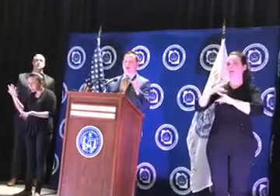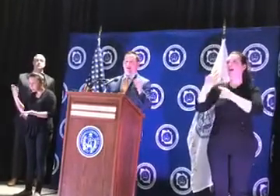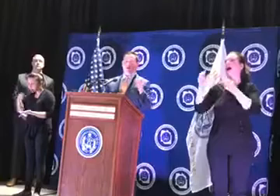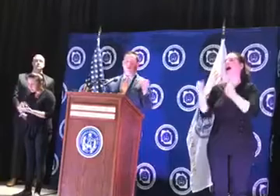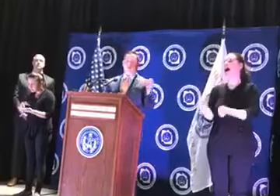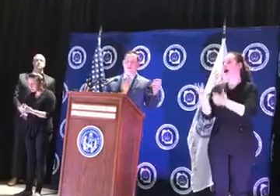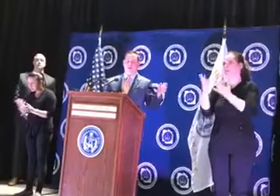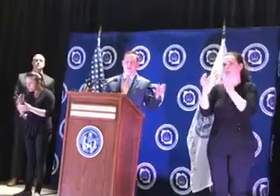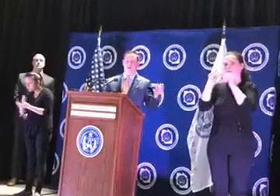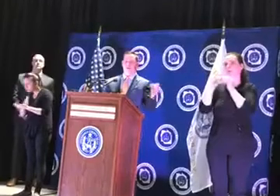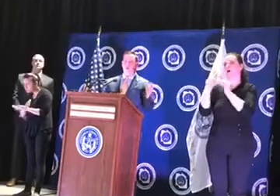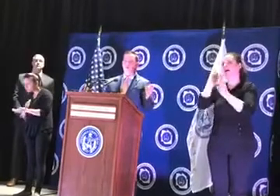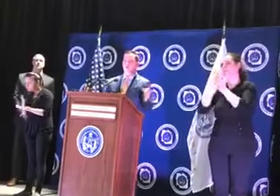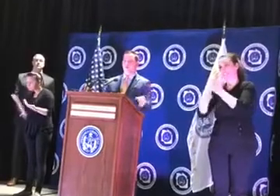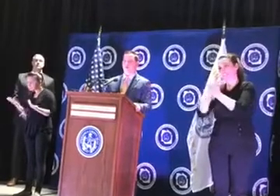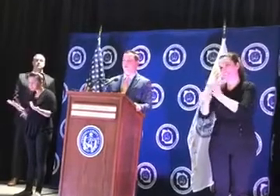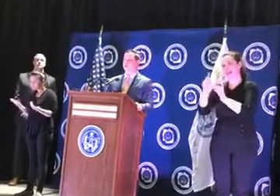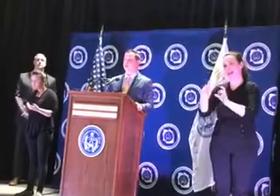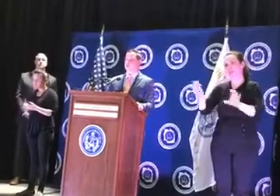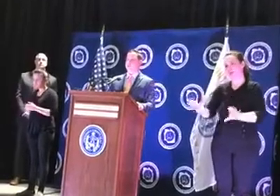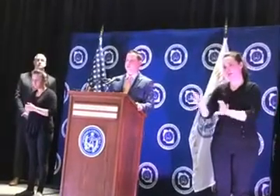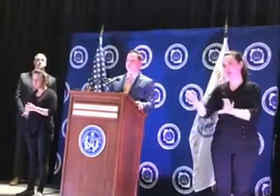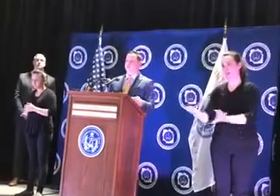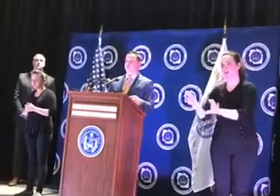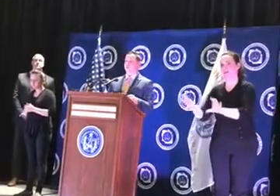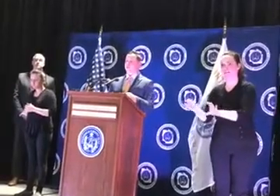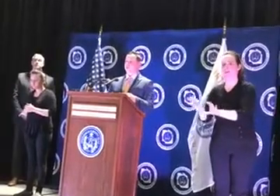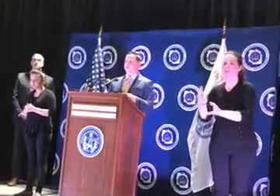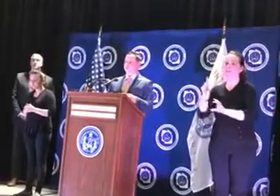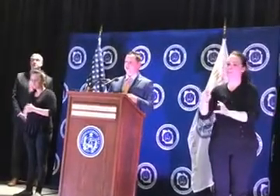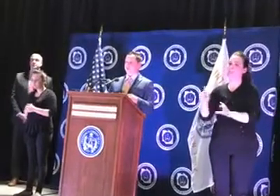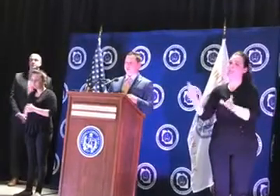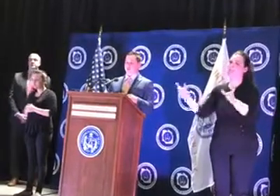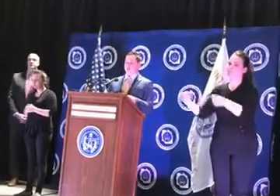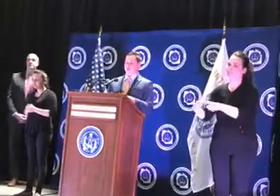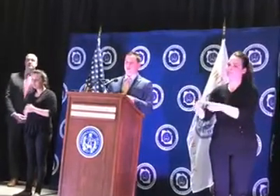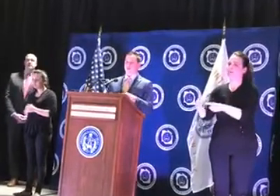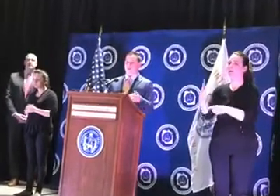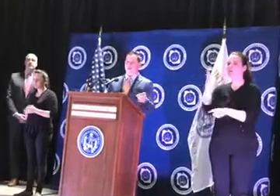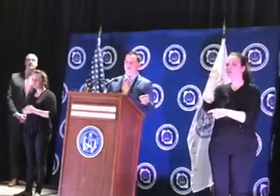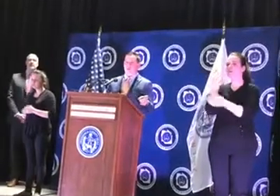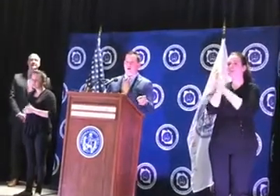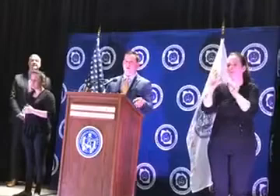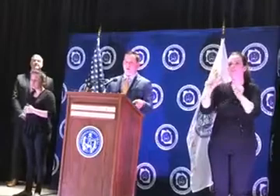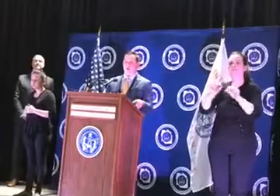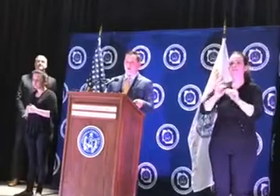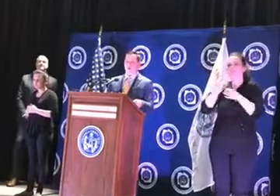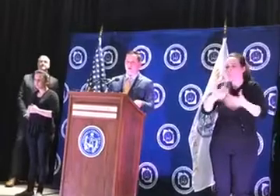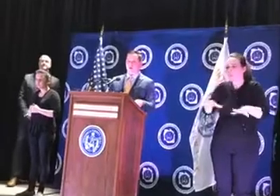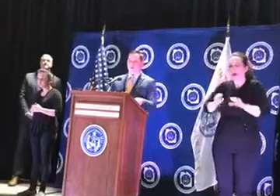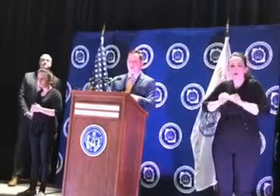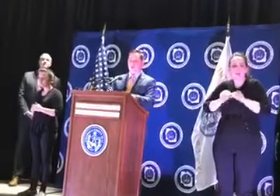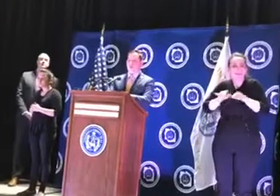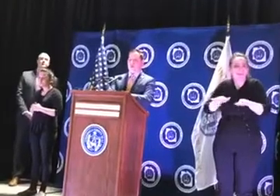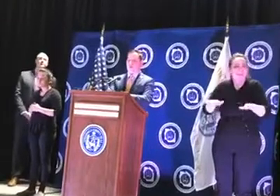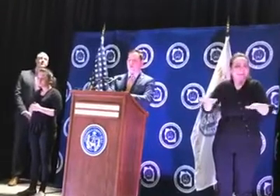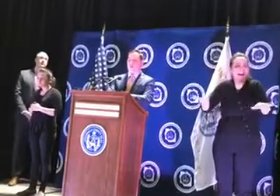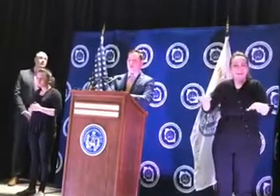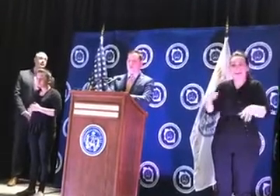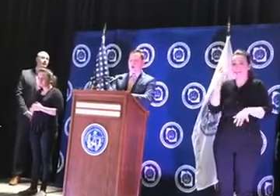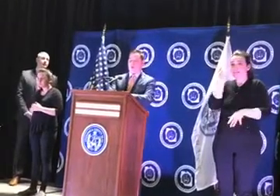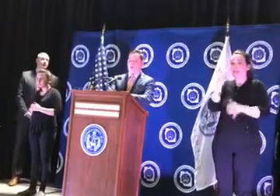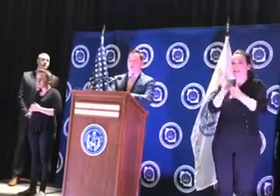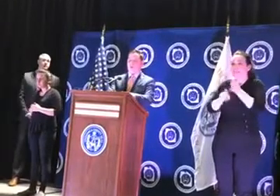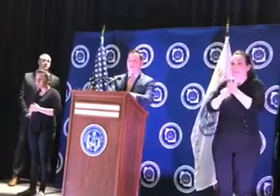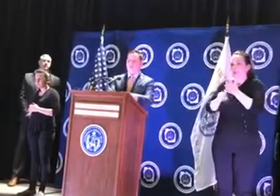of being in close contact for a quarantine. The second piece of those investigations is just what Dr. Gupta talked about. What